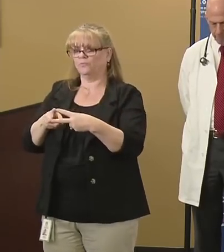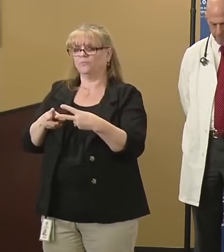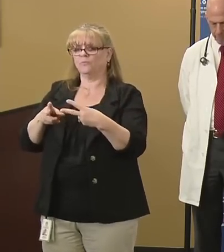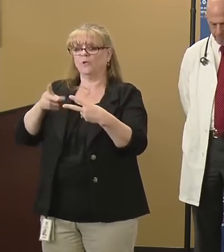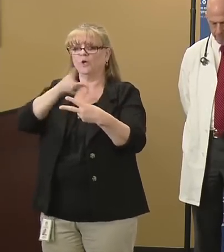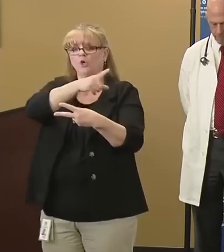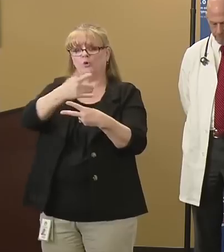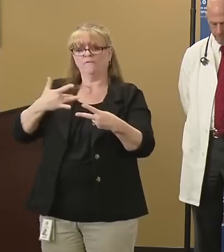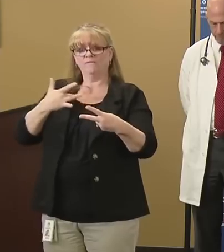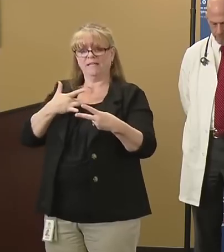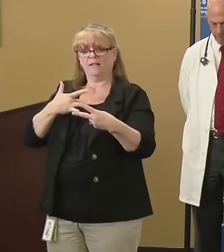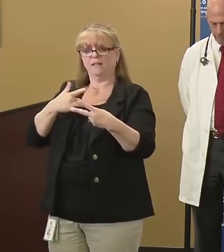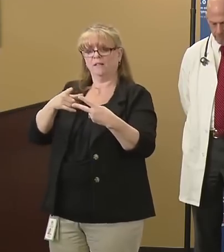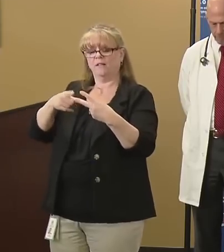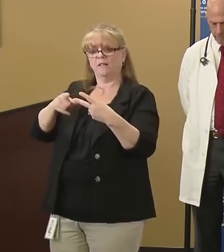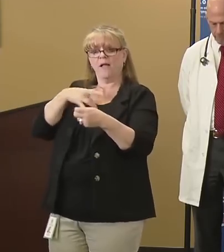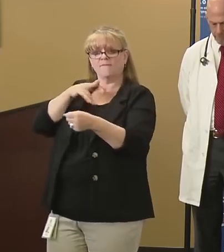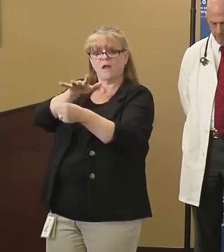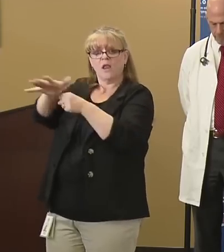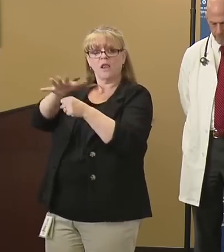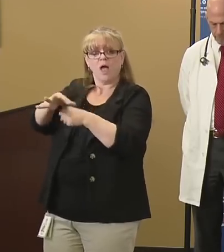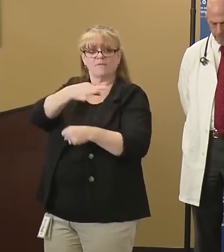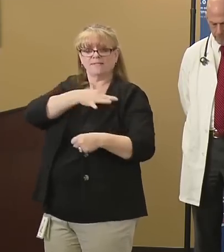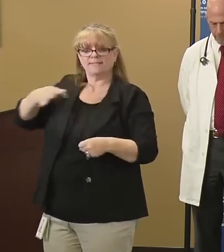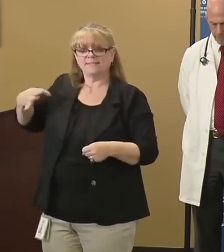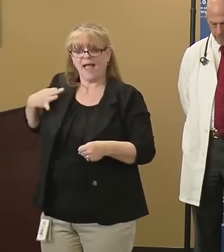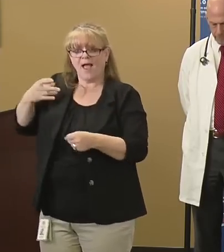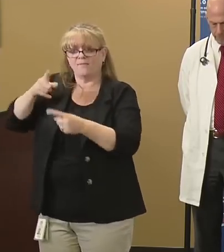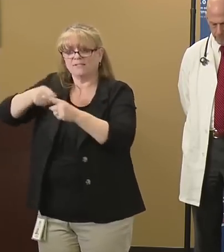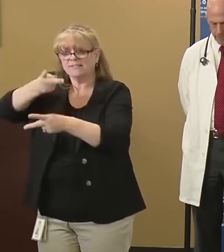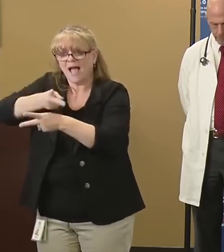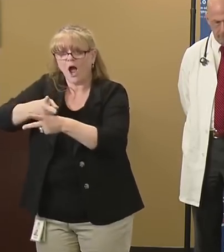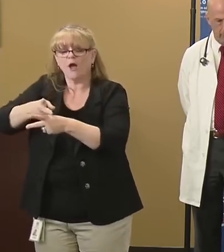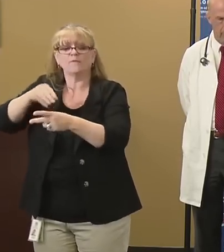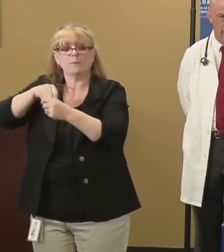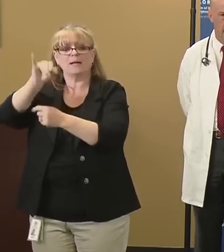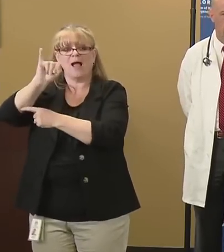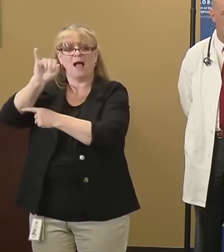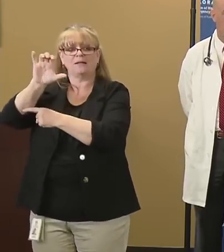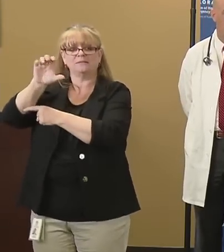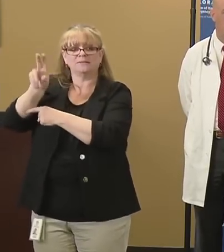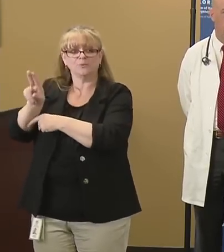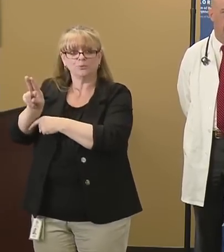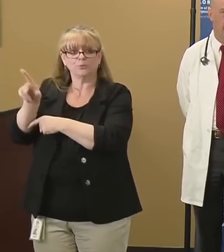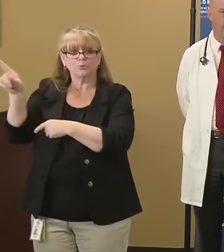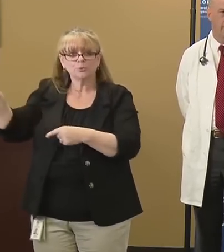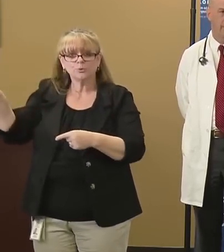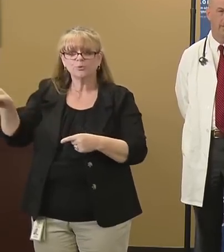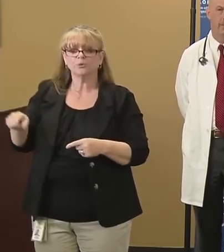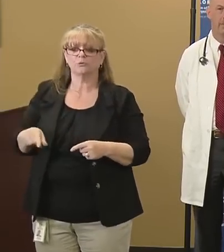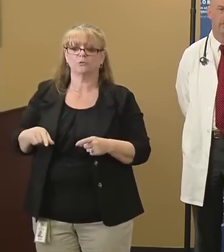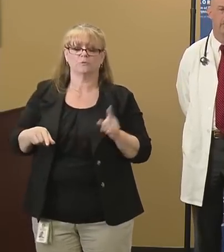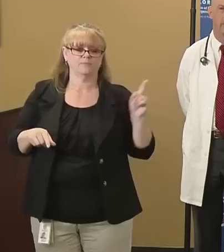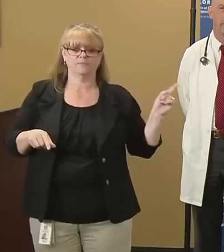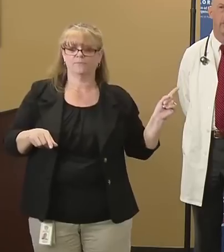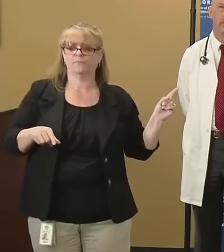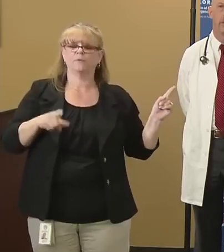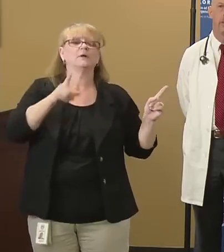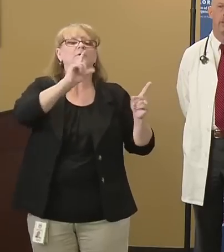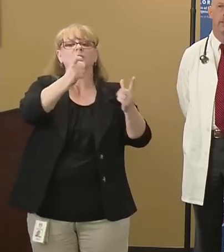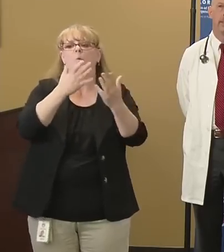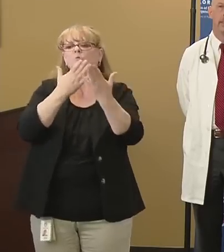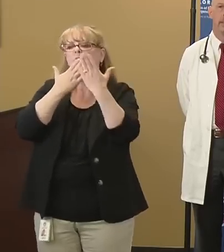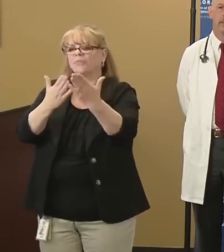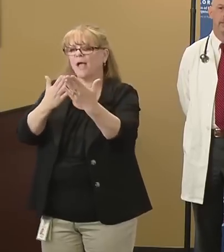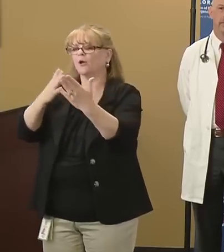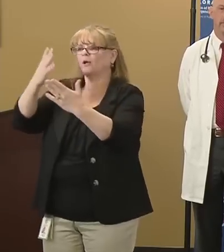to monitor the patients in your ICU and on ventilators? I want to thank our superintendents, our teachers, our principals across the state.